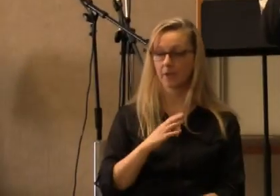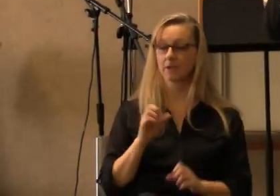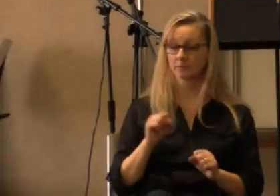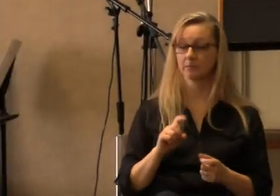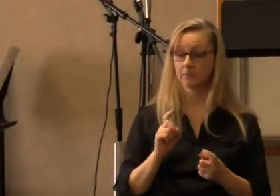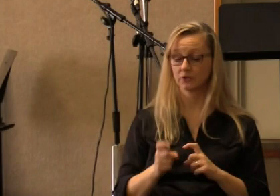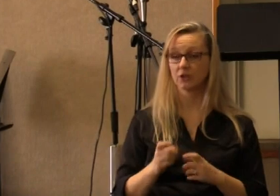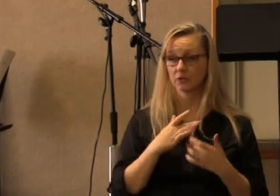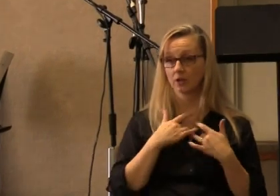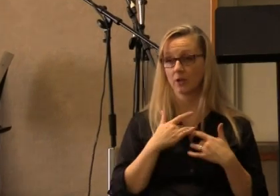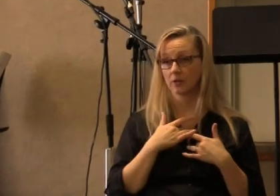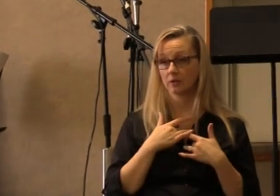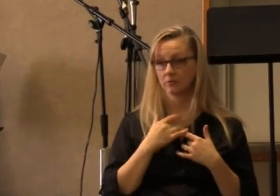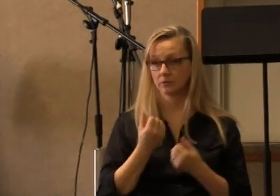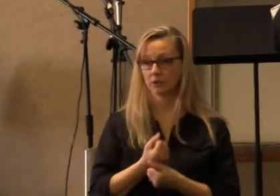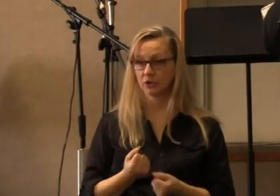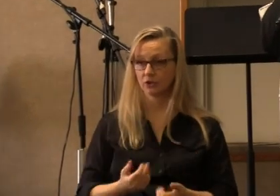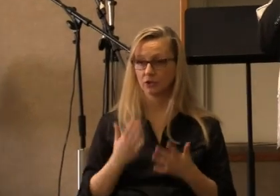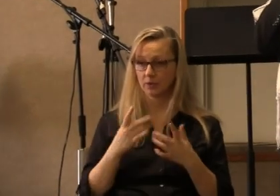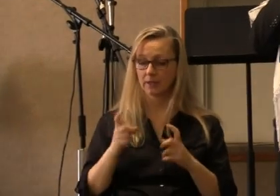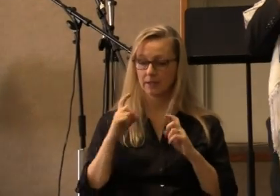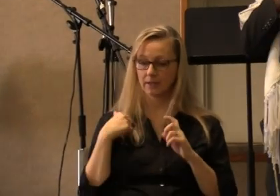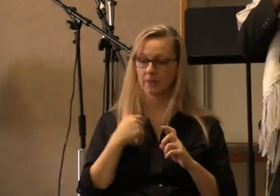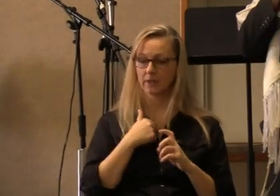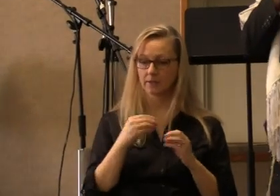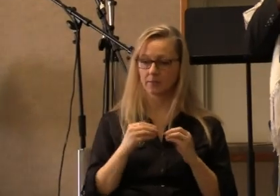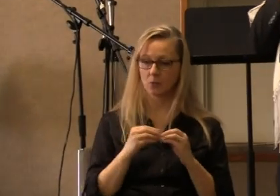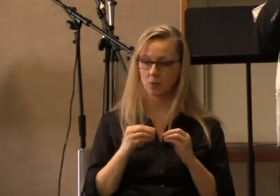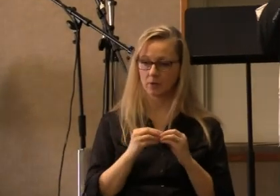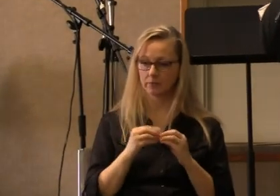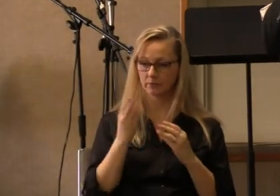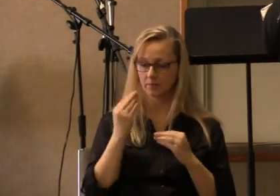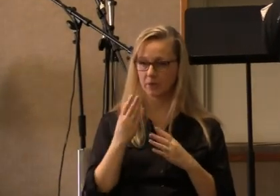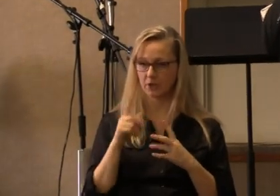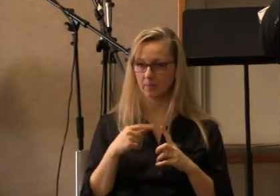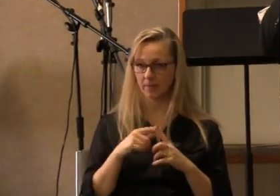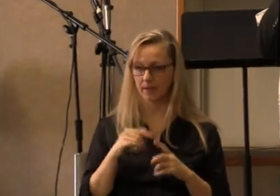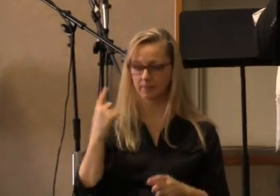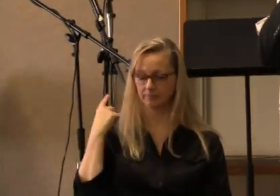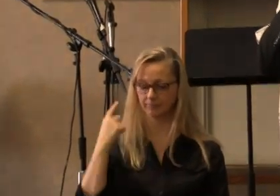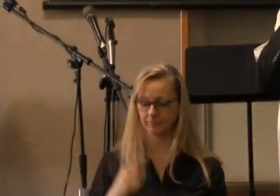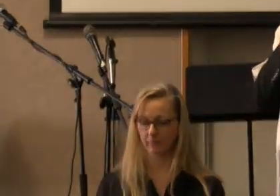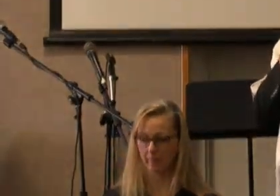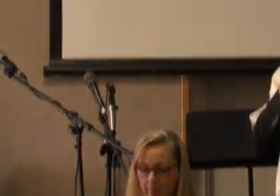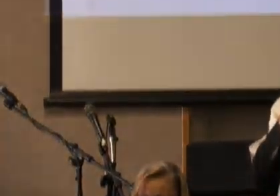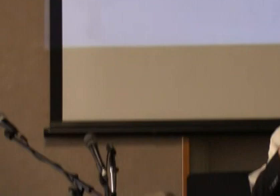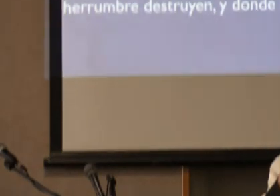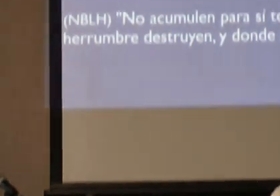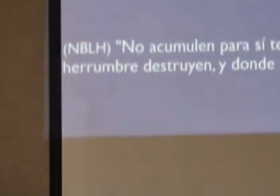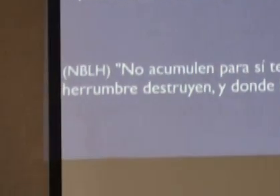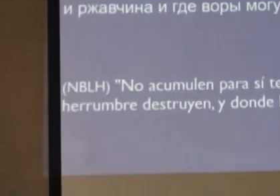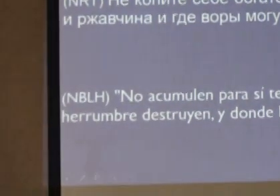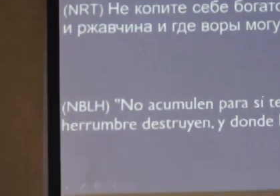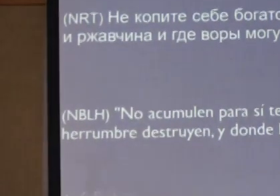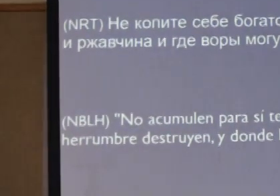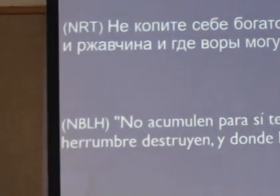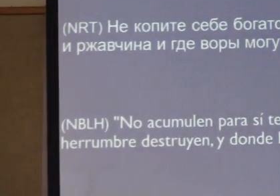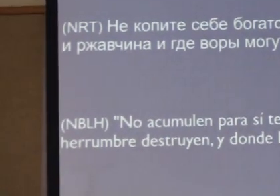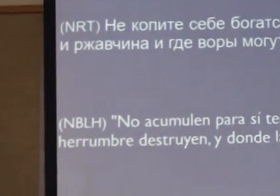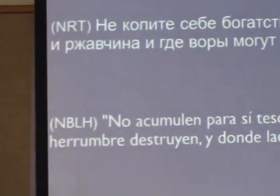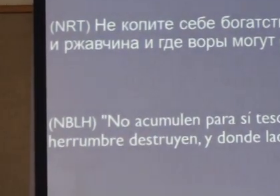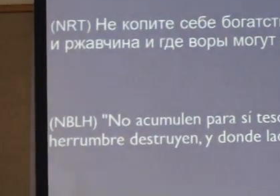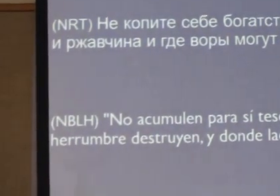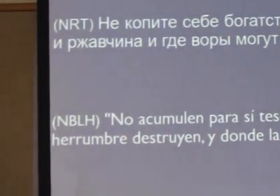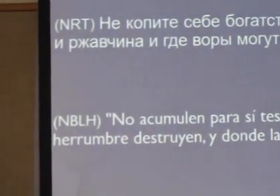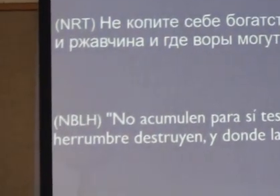us some more insight into this principle. Matthew 6, verses 19 through 21, he tells us, do not store up